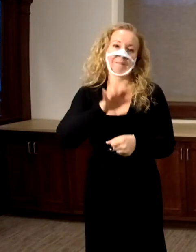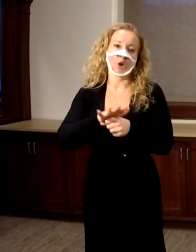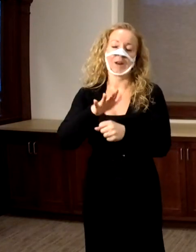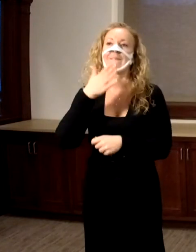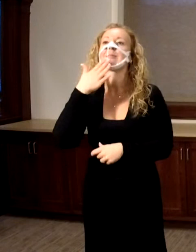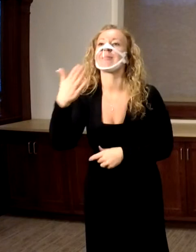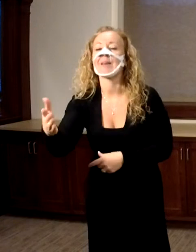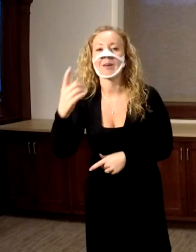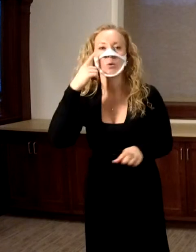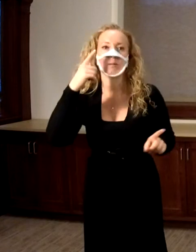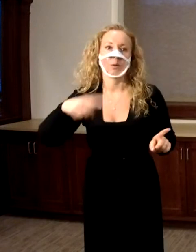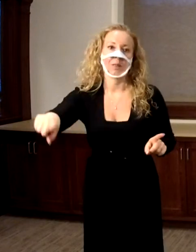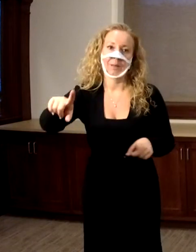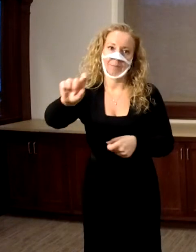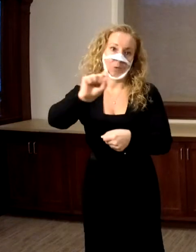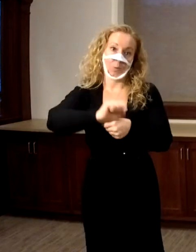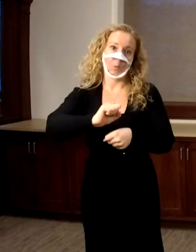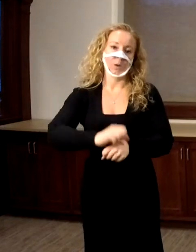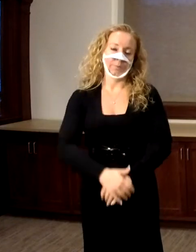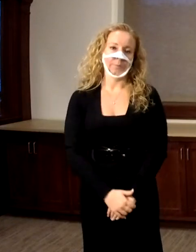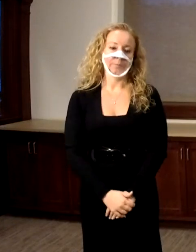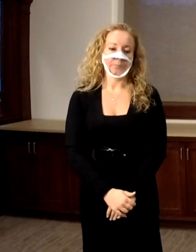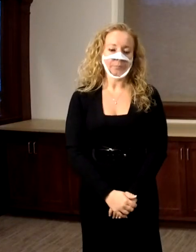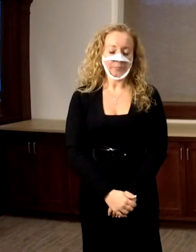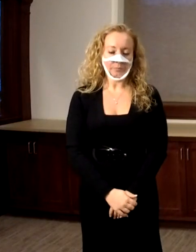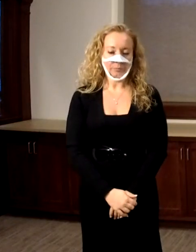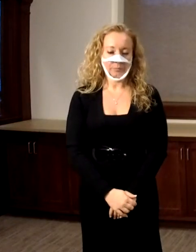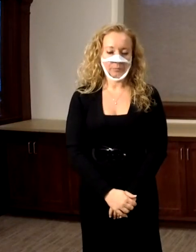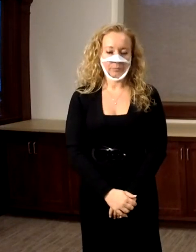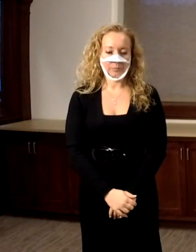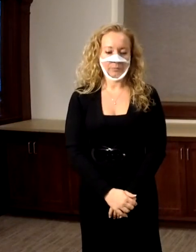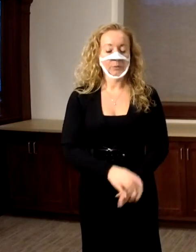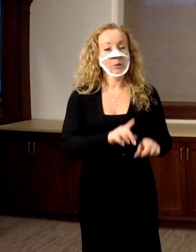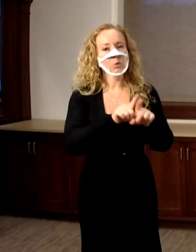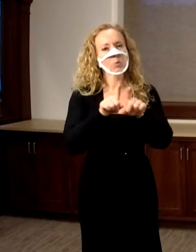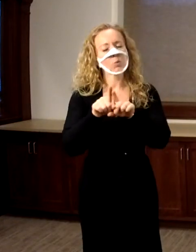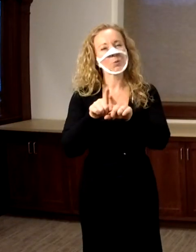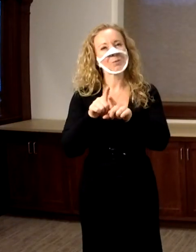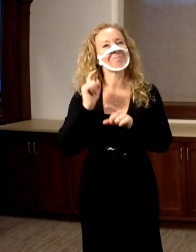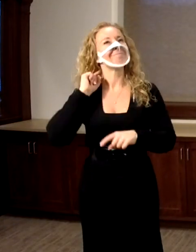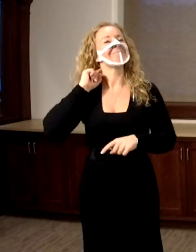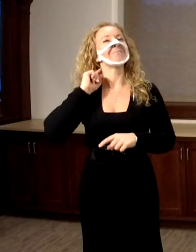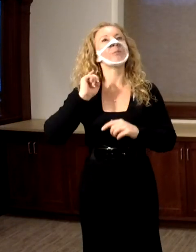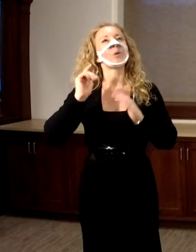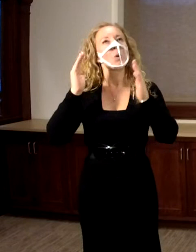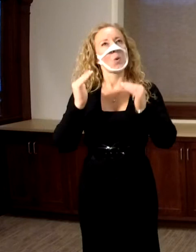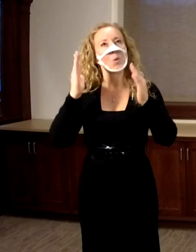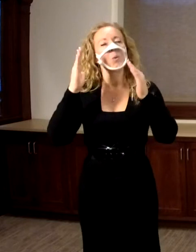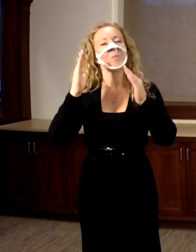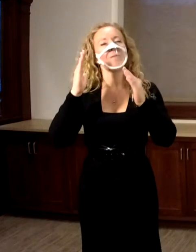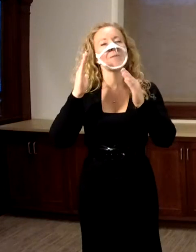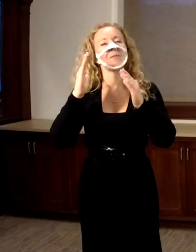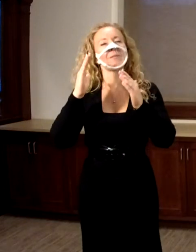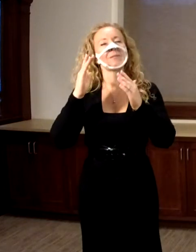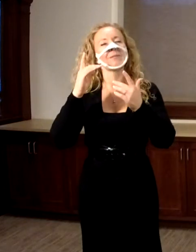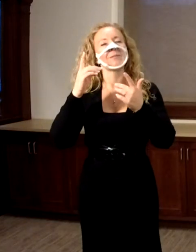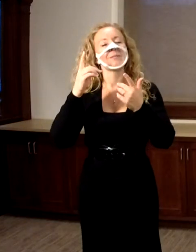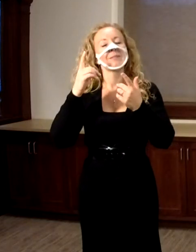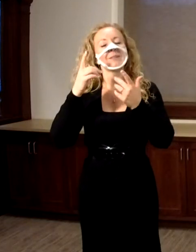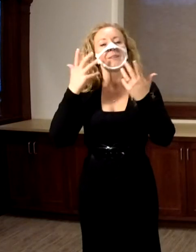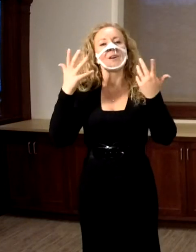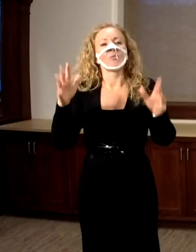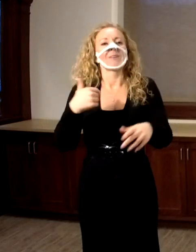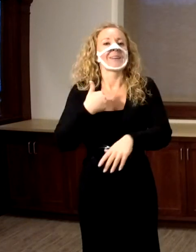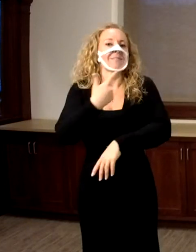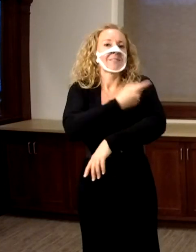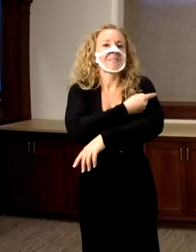they continue to do. We also are hopeful and thankful that there is a vaccine that is already